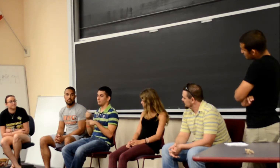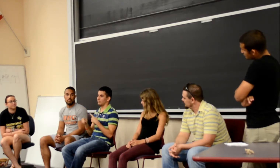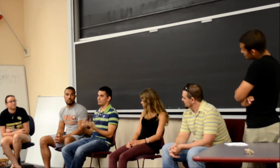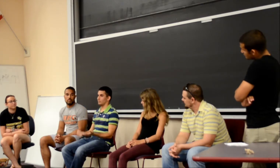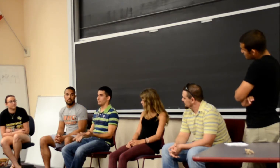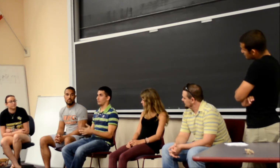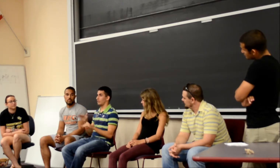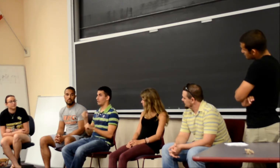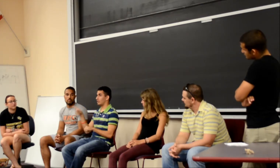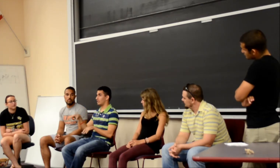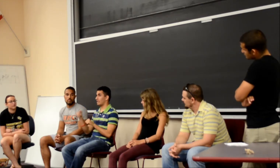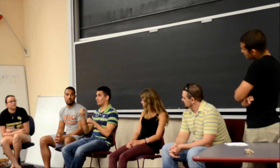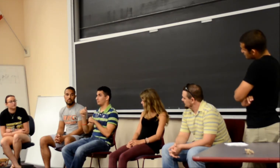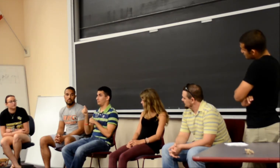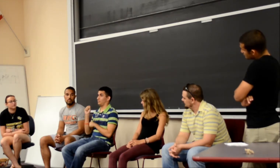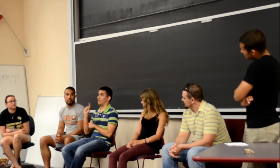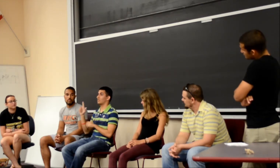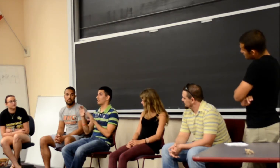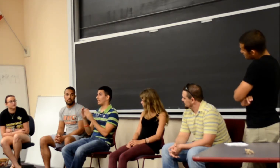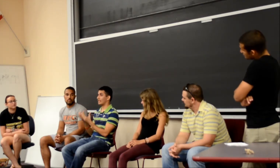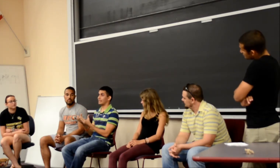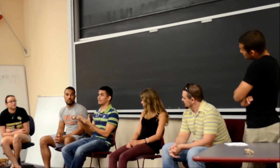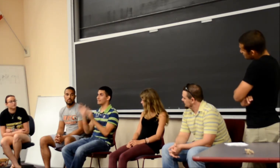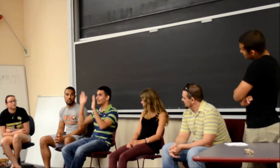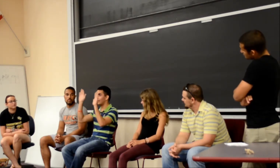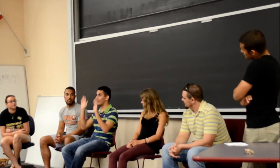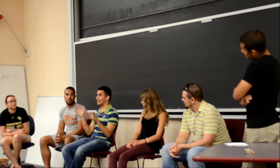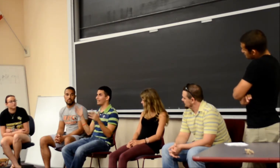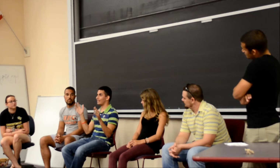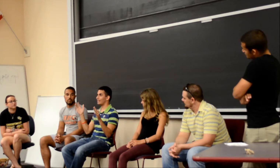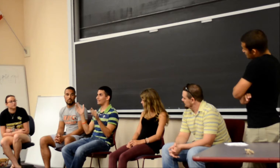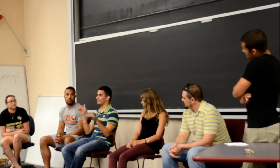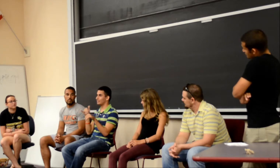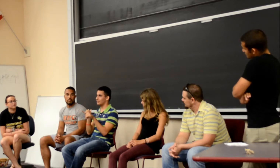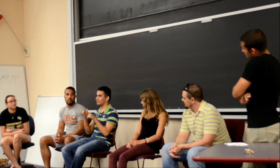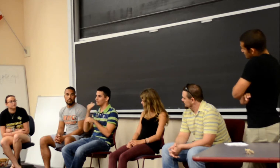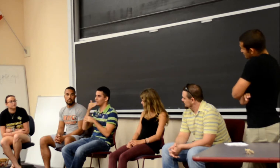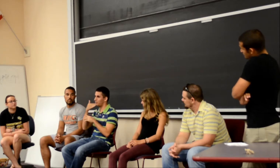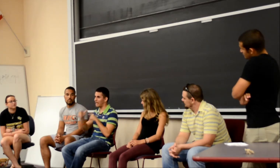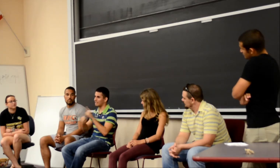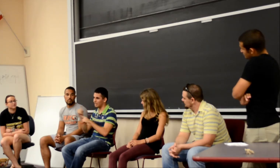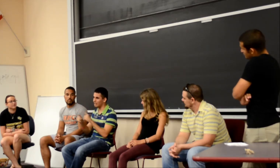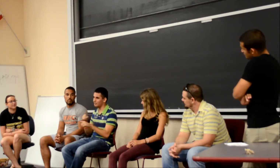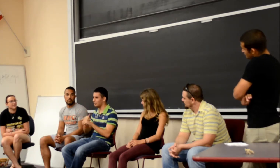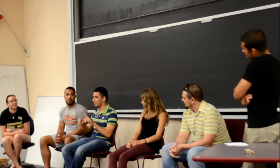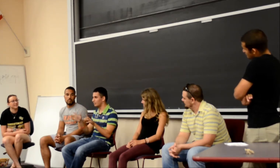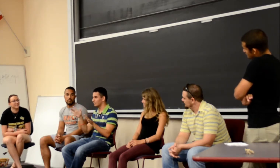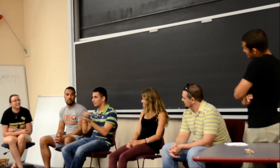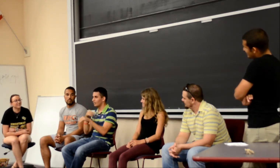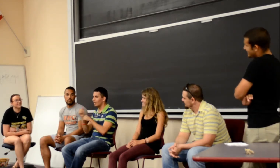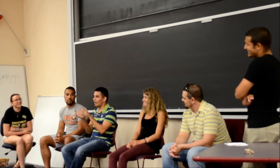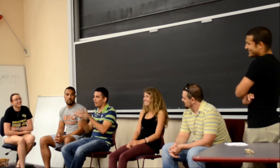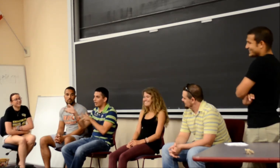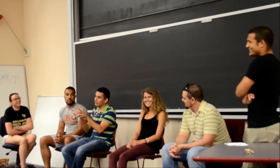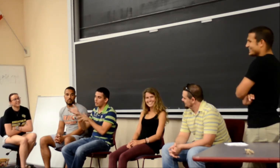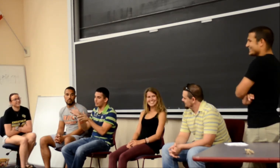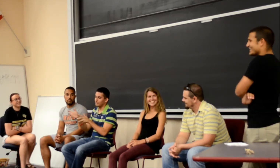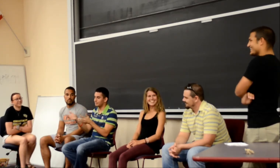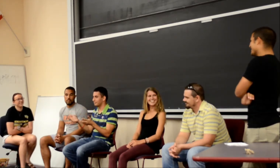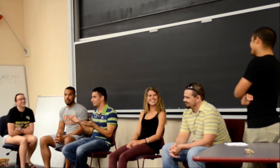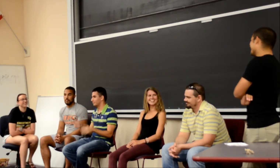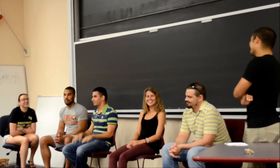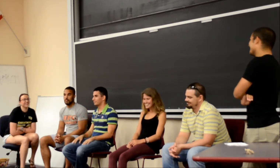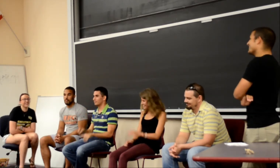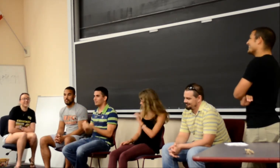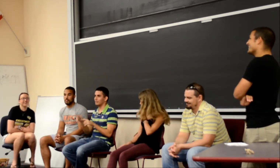sign unless they take some classes. Yay! Bad sign, but I can work